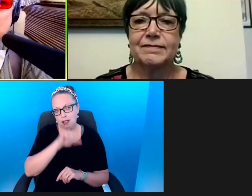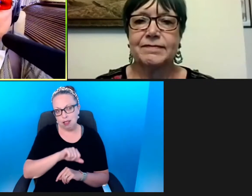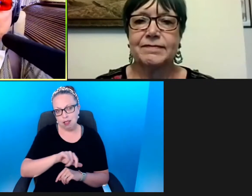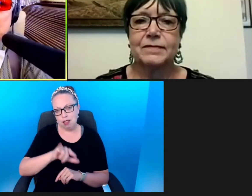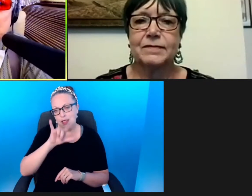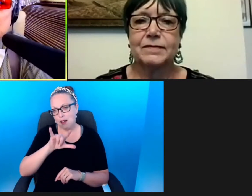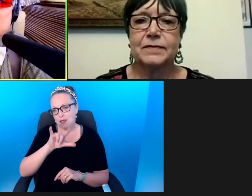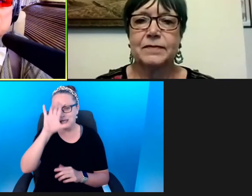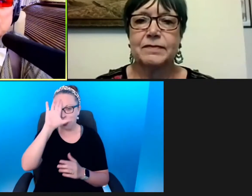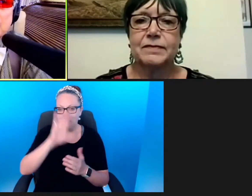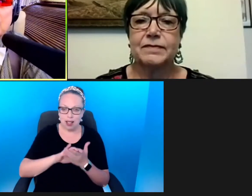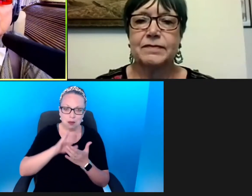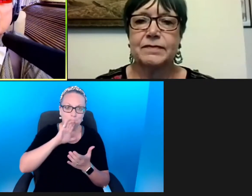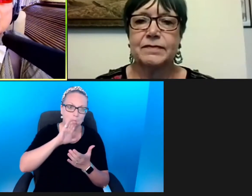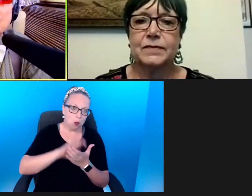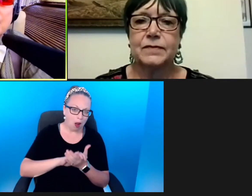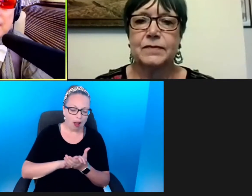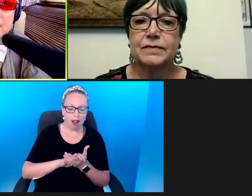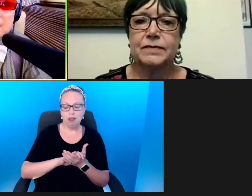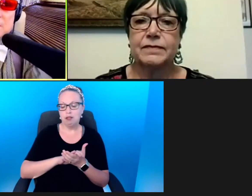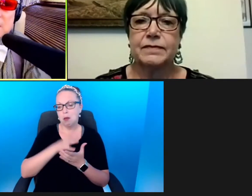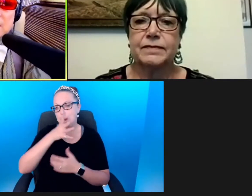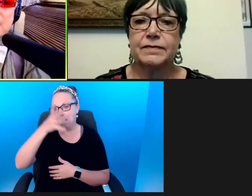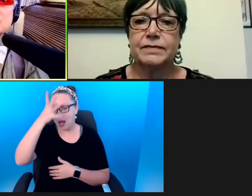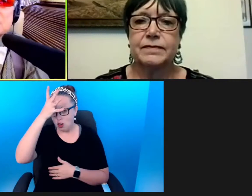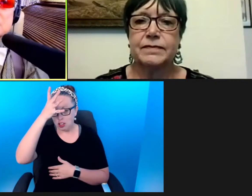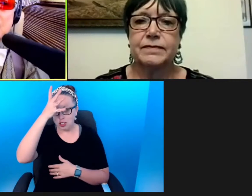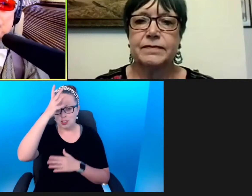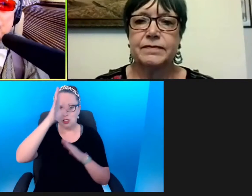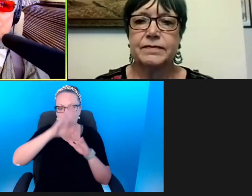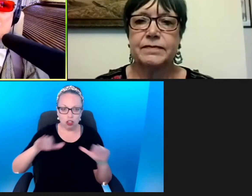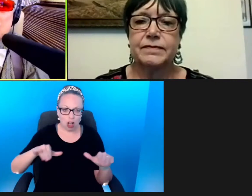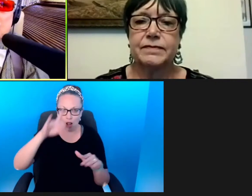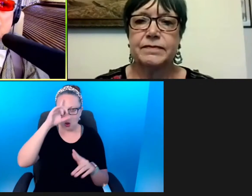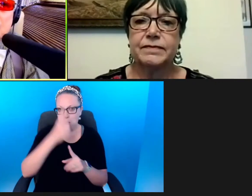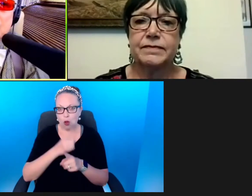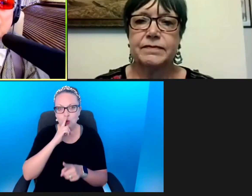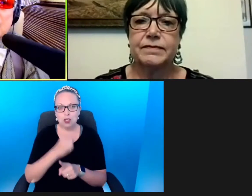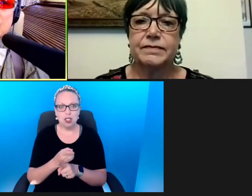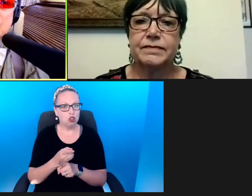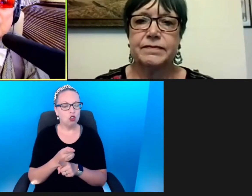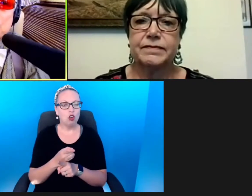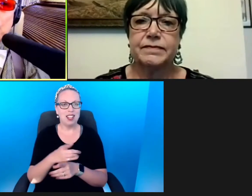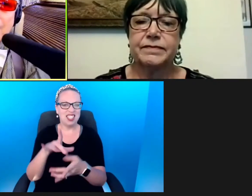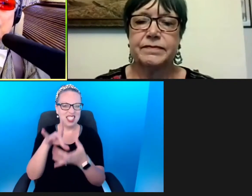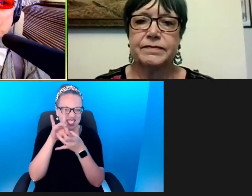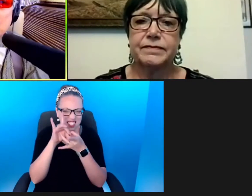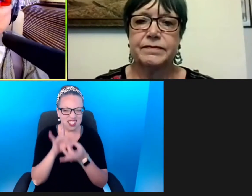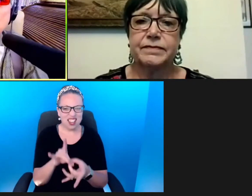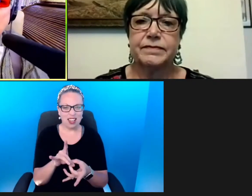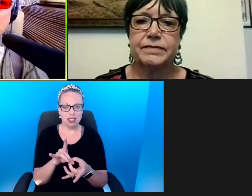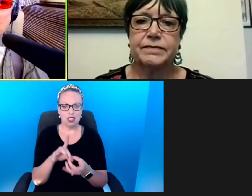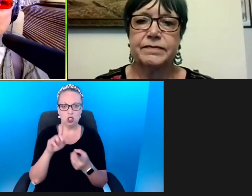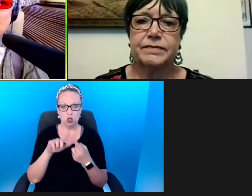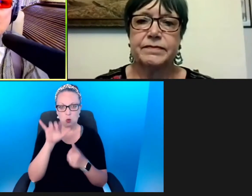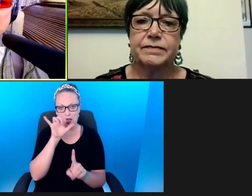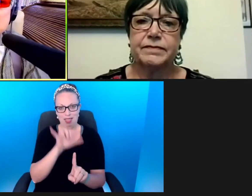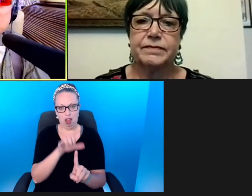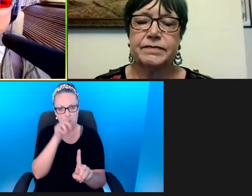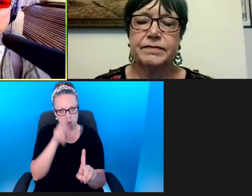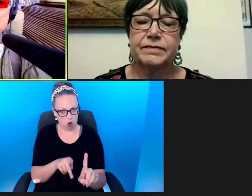or child or sibling that is connected to that person in a primary